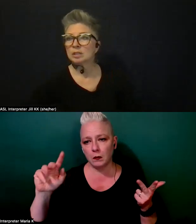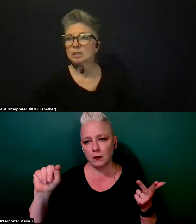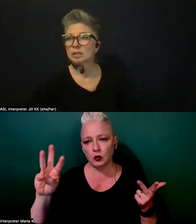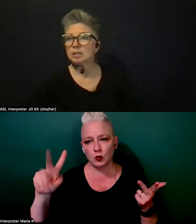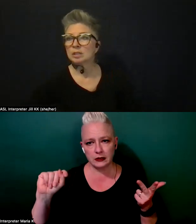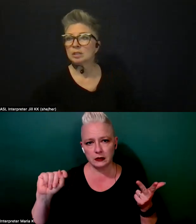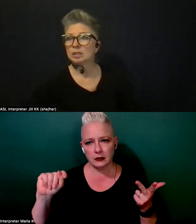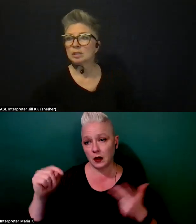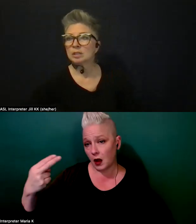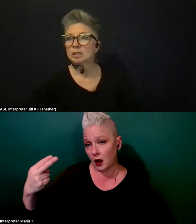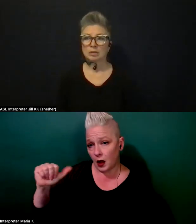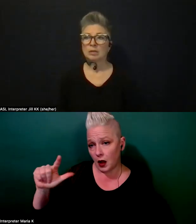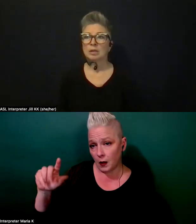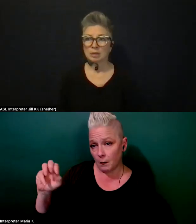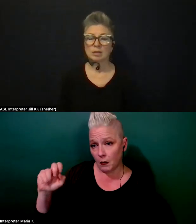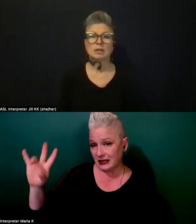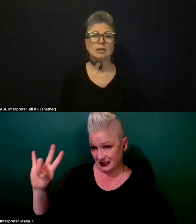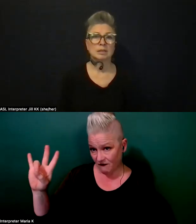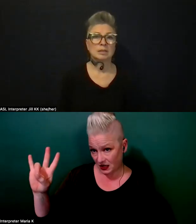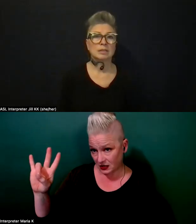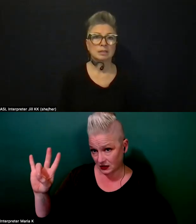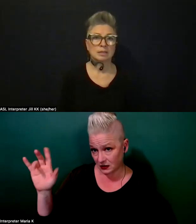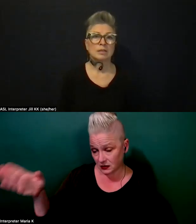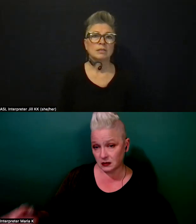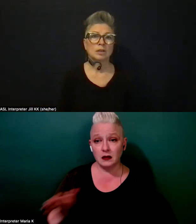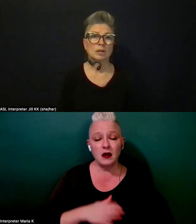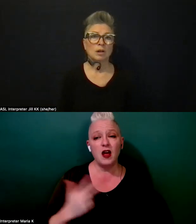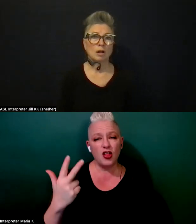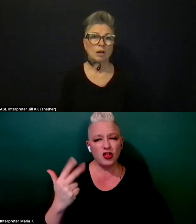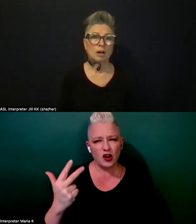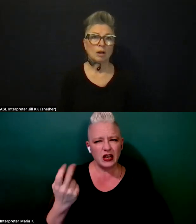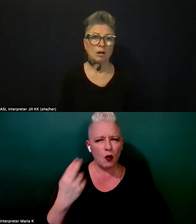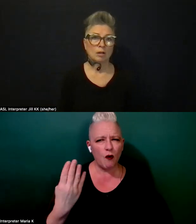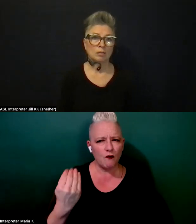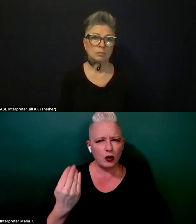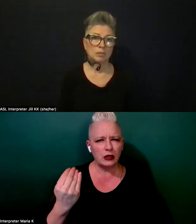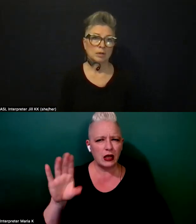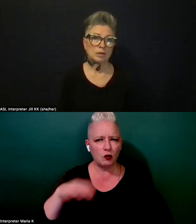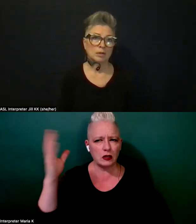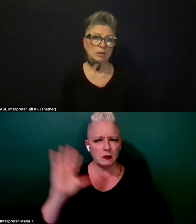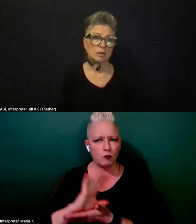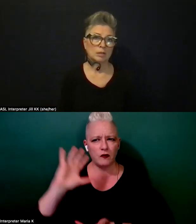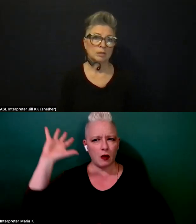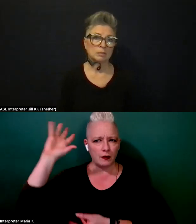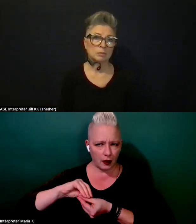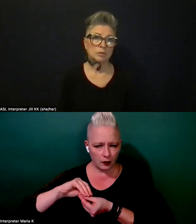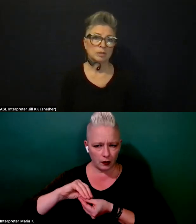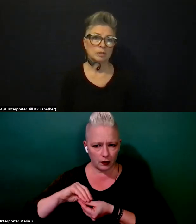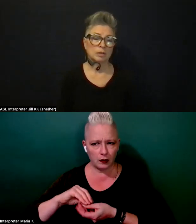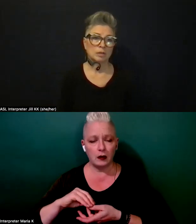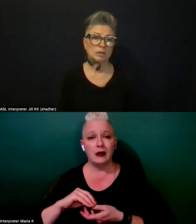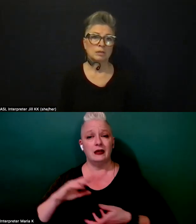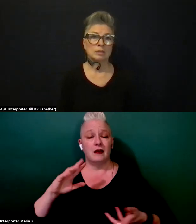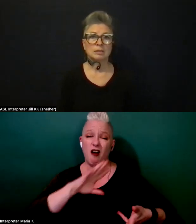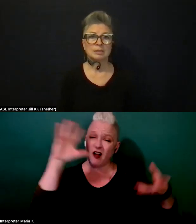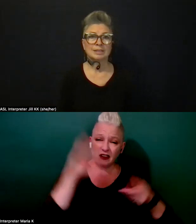for Hallmark and I think 13 or 14 Christmas movies overall, and probably like 17, 18